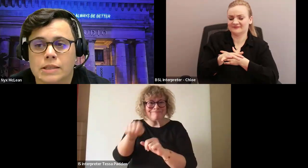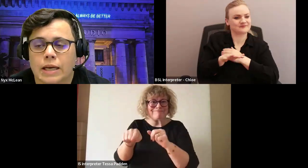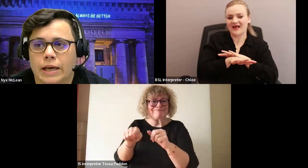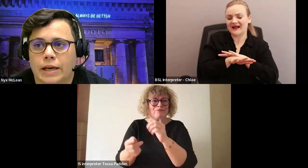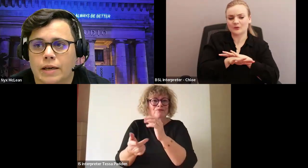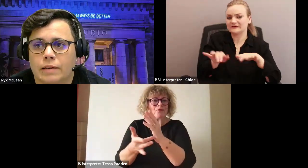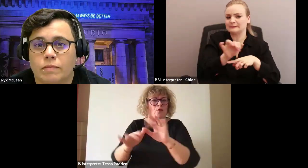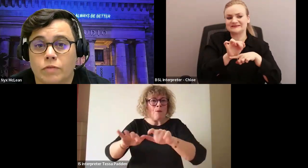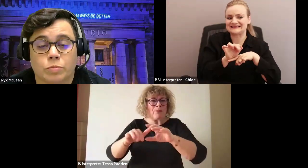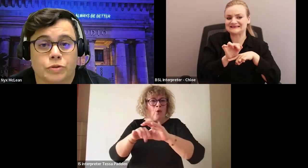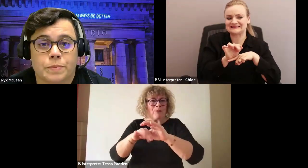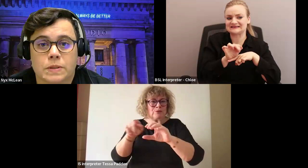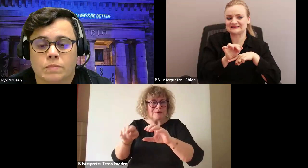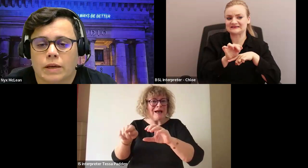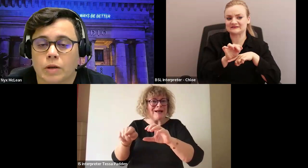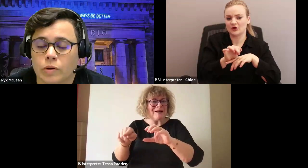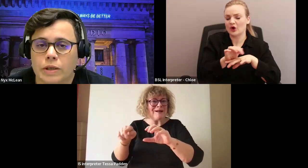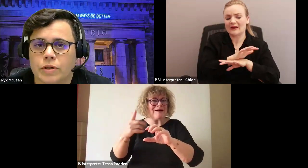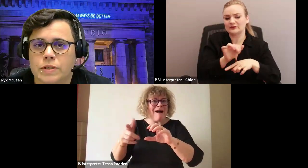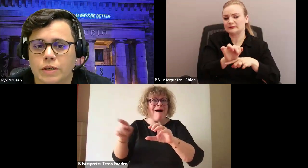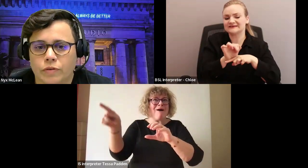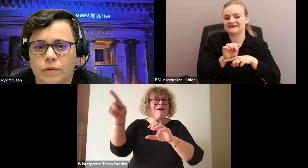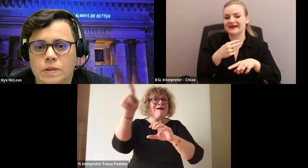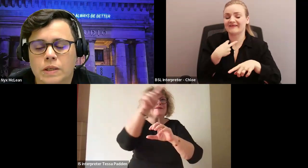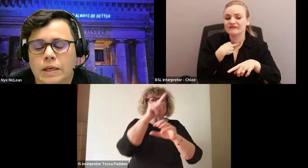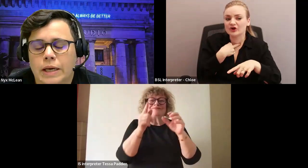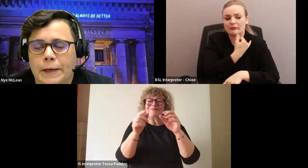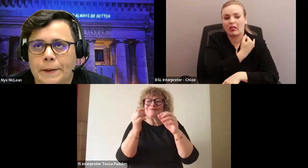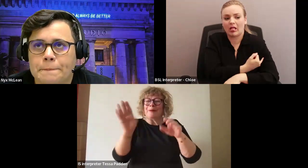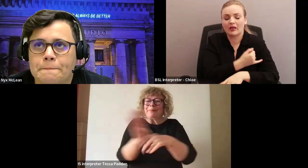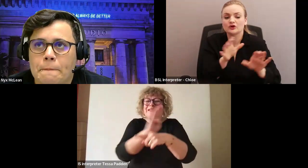protecting vulnerable groups, not only transgender folks.